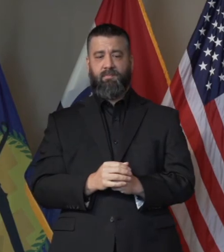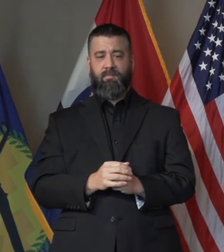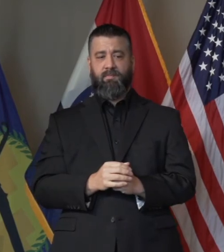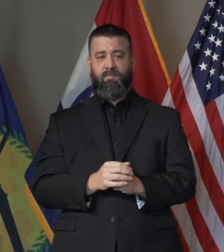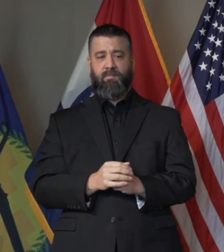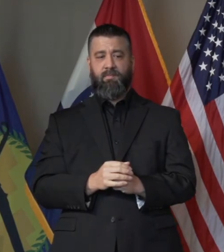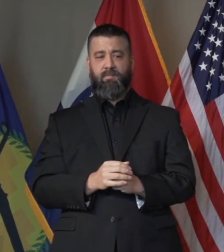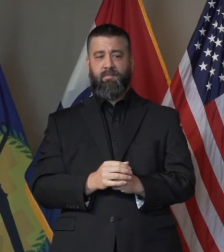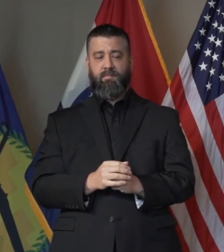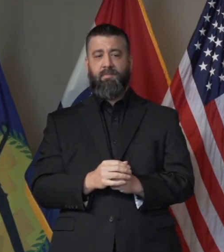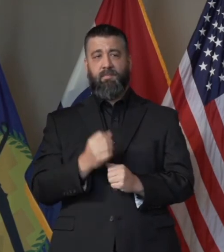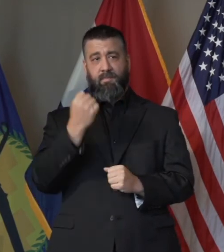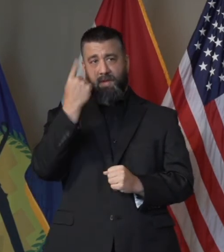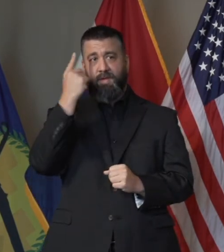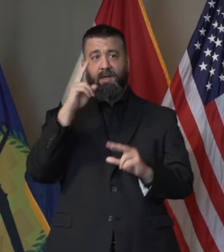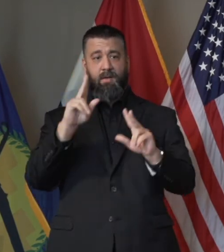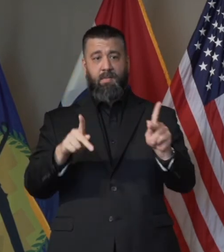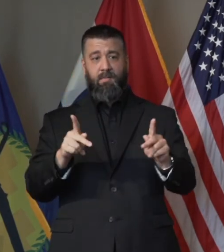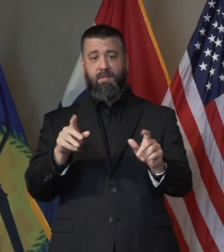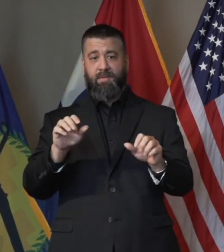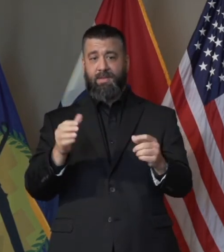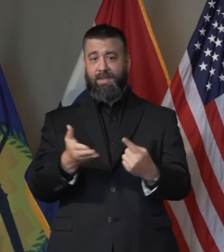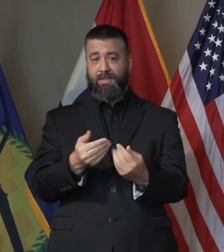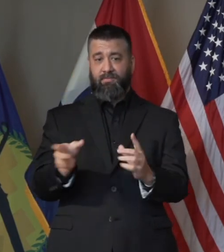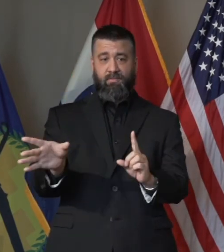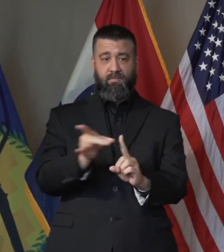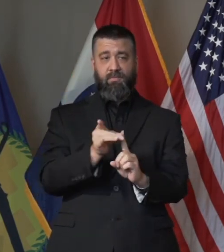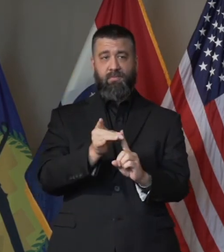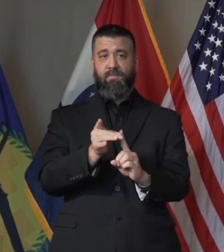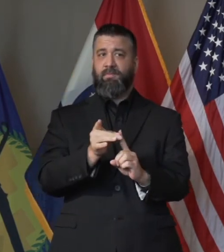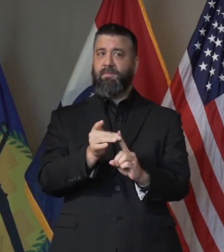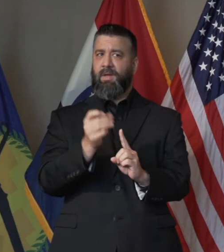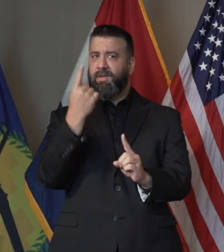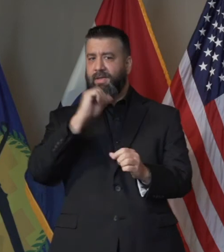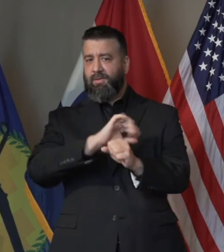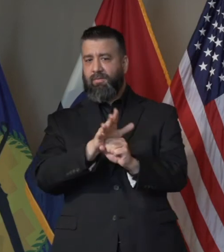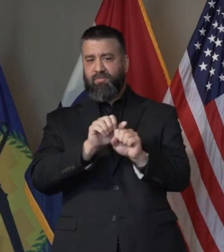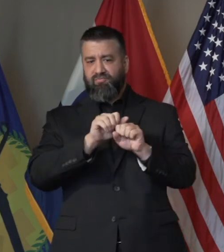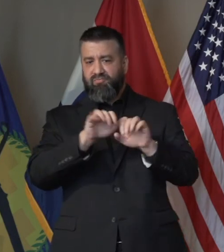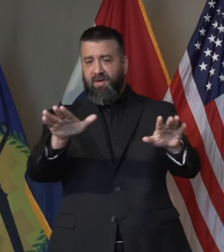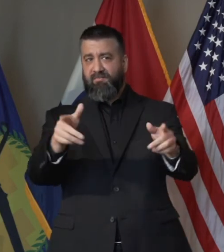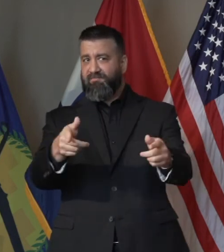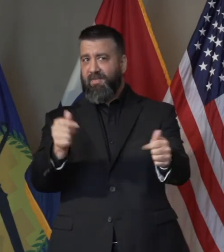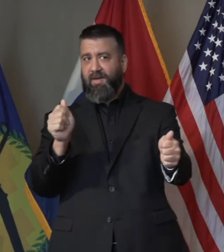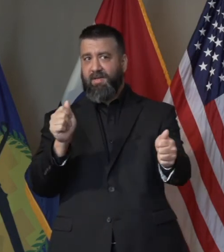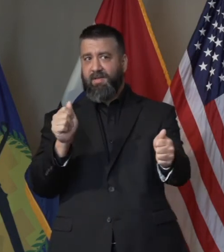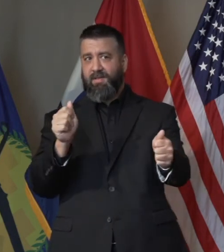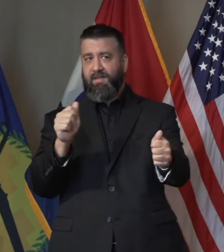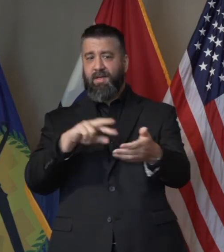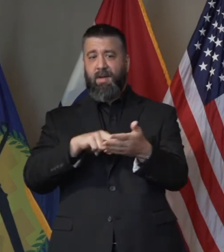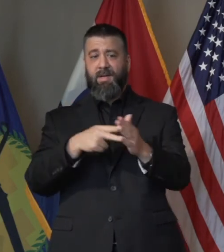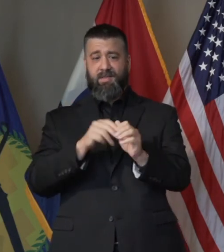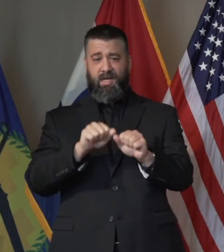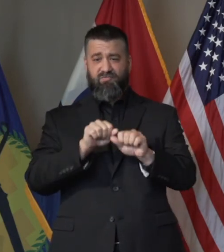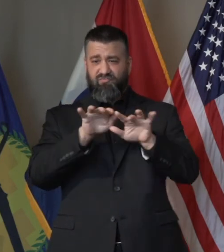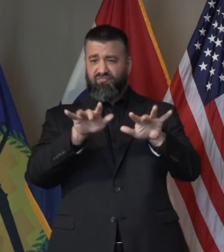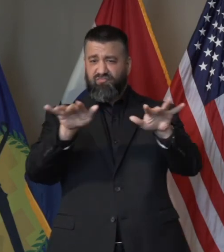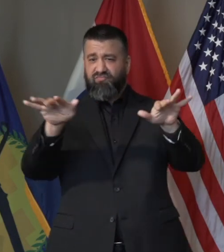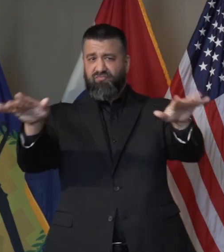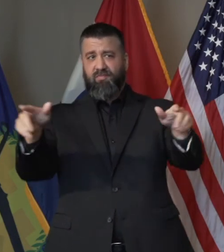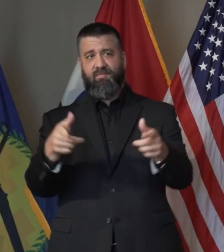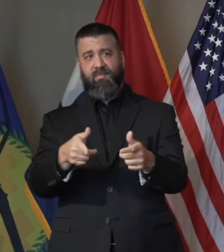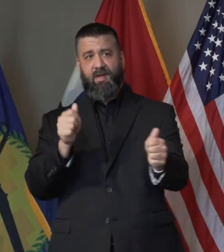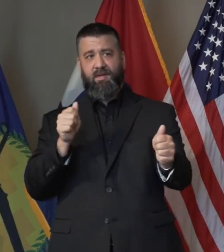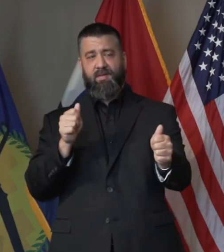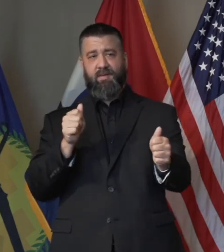is related to how fast COVID can spread, it implies that the rate of spread could be very rapid. Because